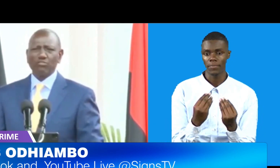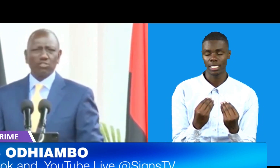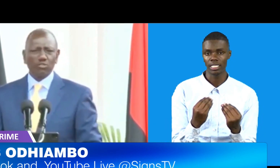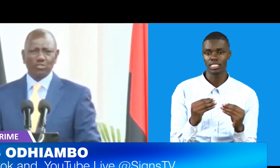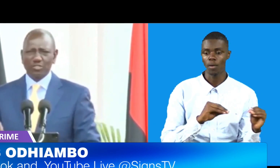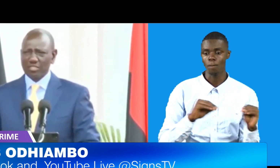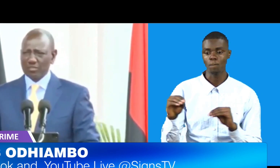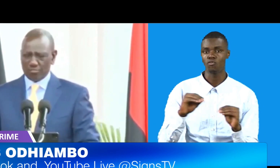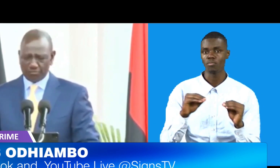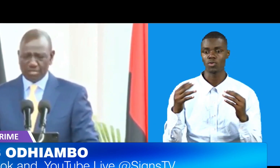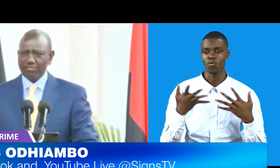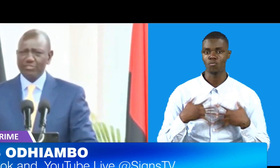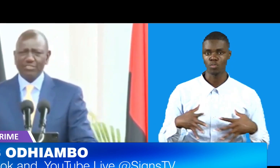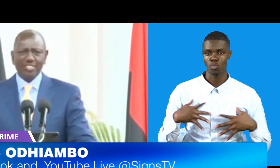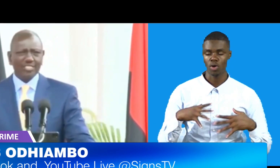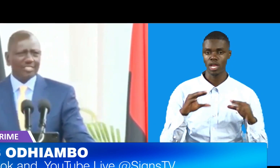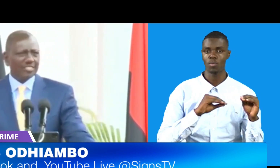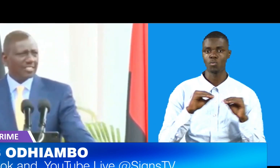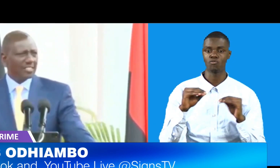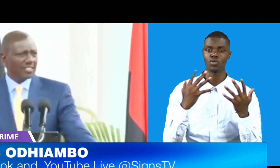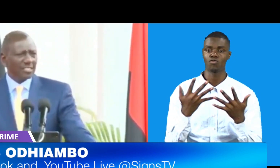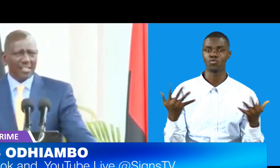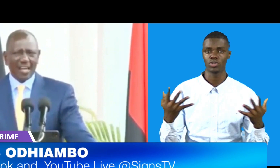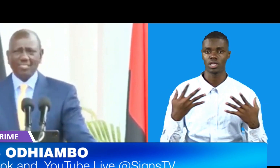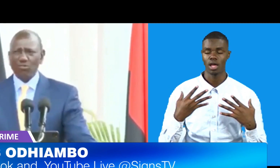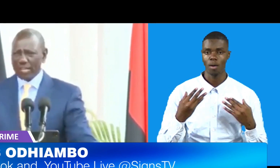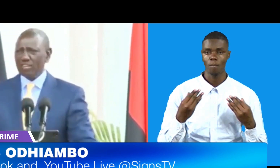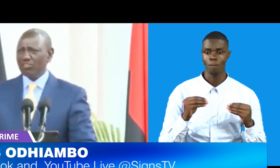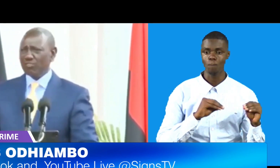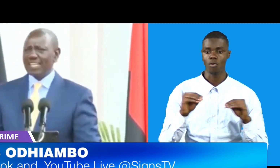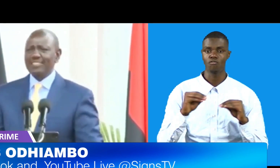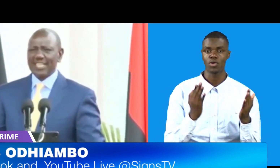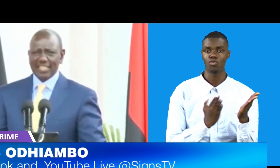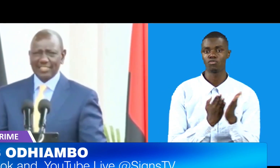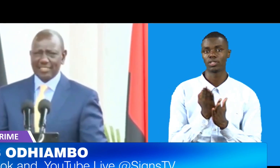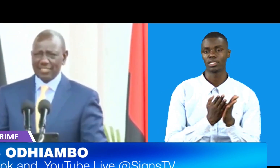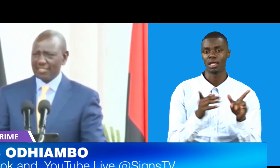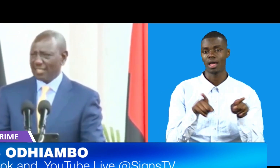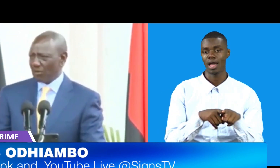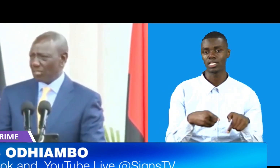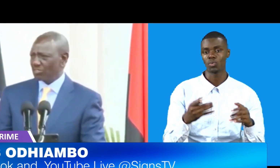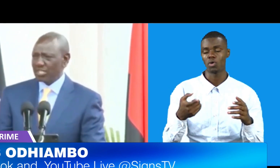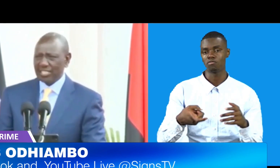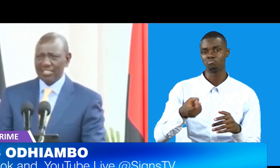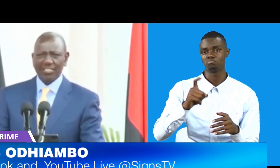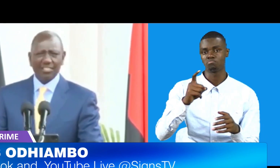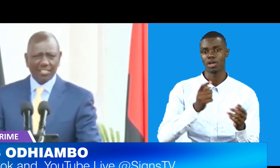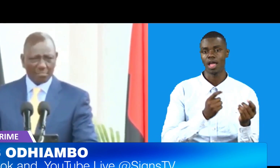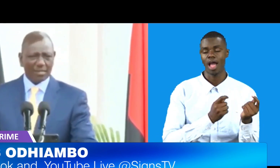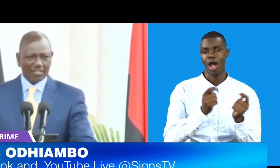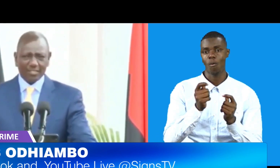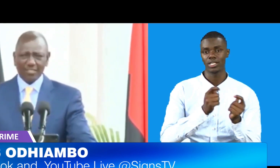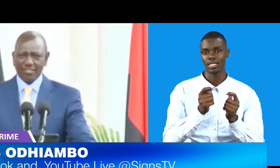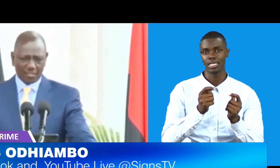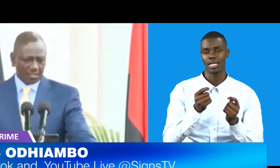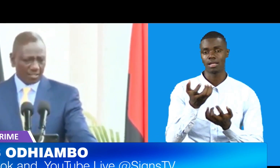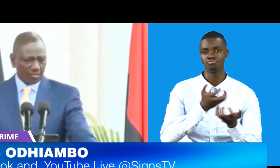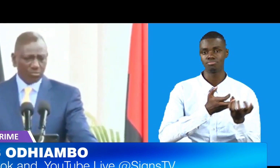movement of goods, movement of services, as a way of escalating our trade